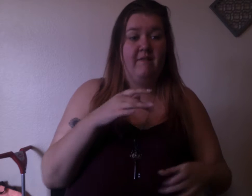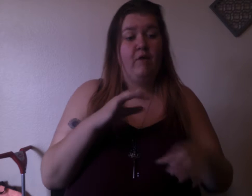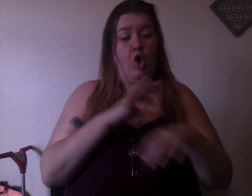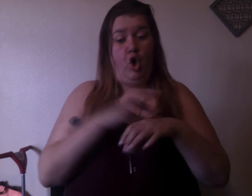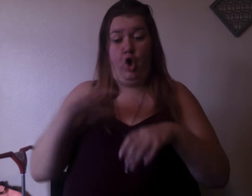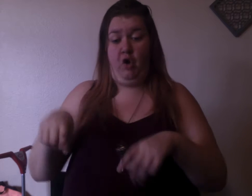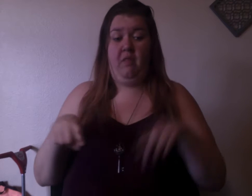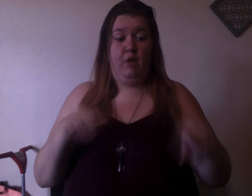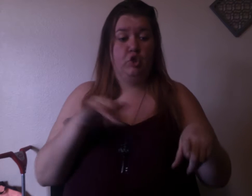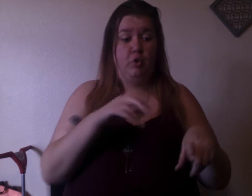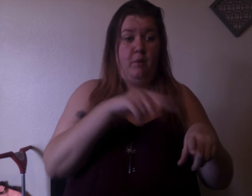something like